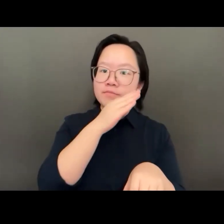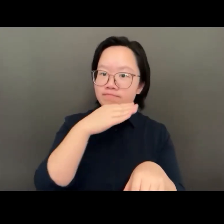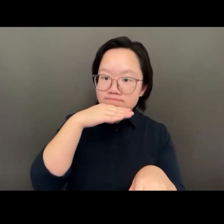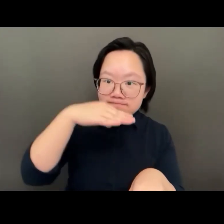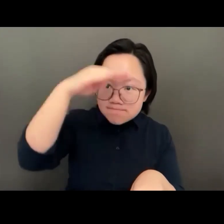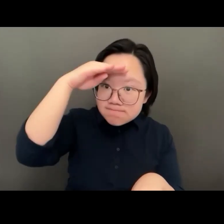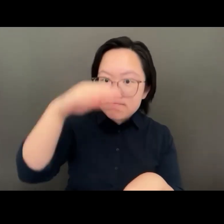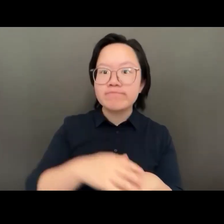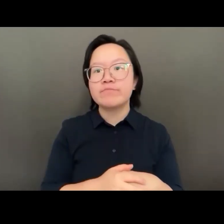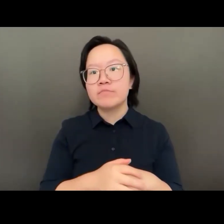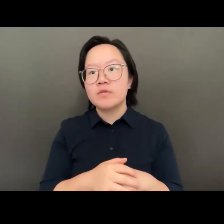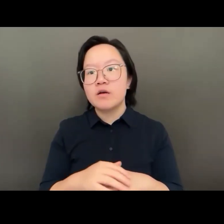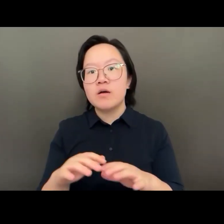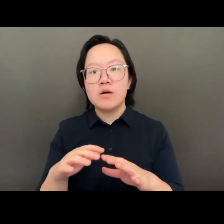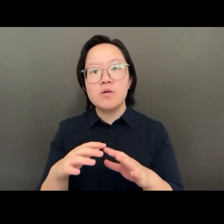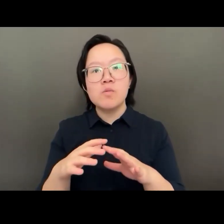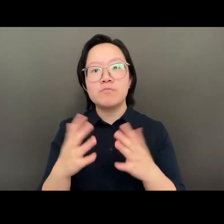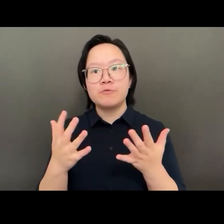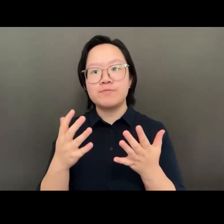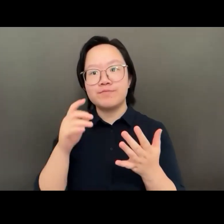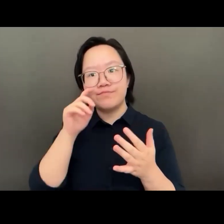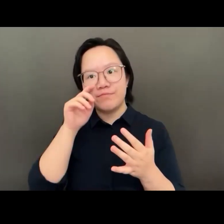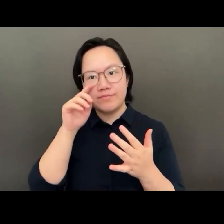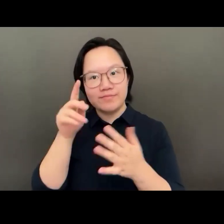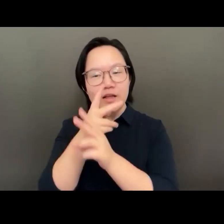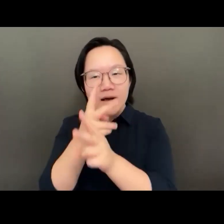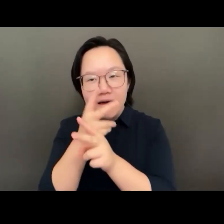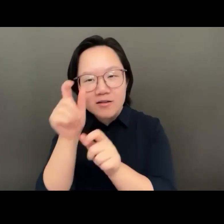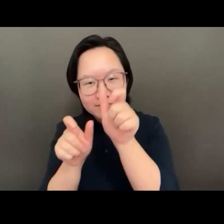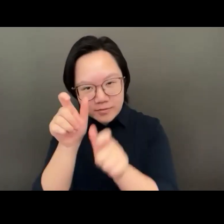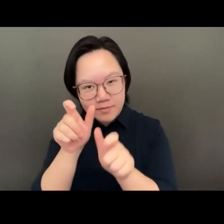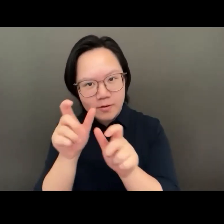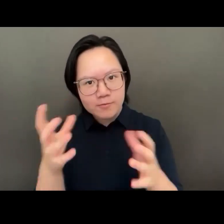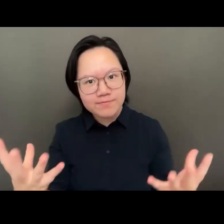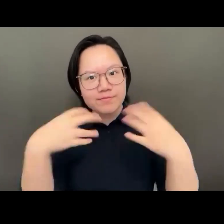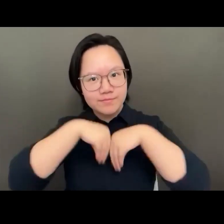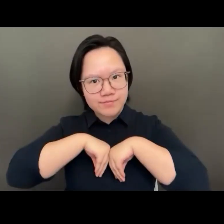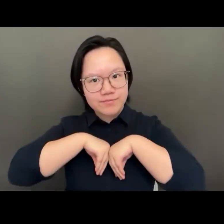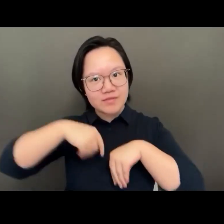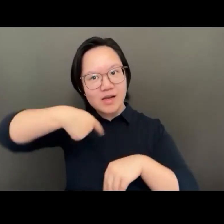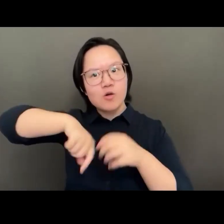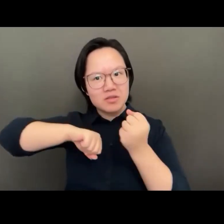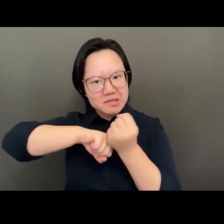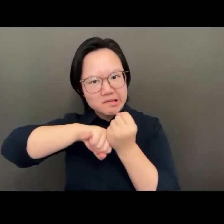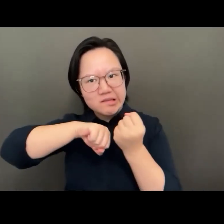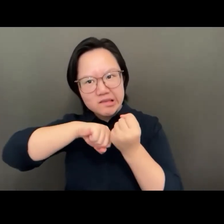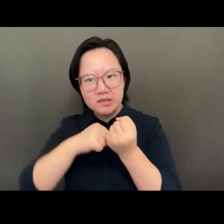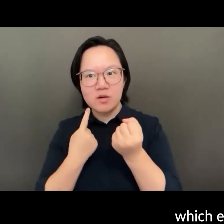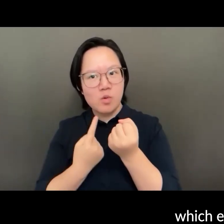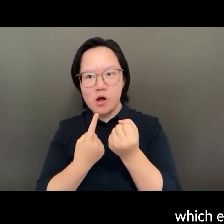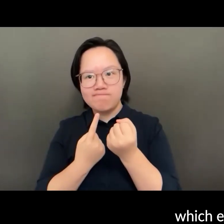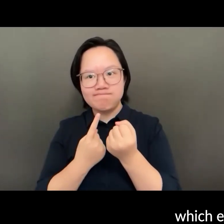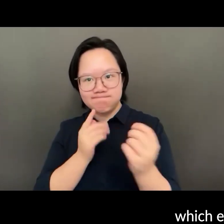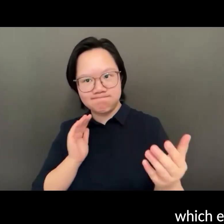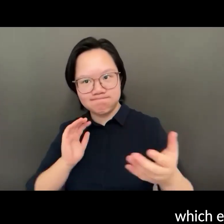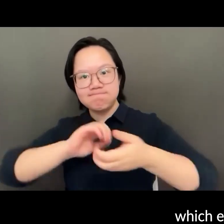makes safeguarding more consistent, both at home and in the community. We also promote two adult policy,